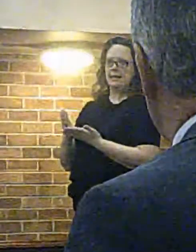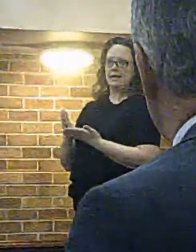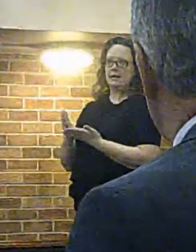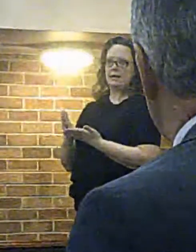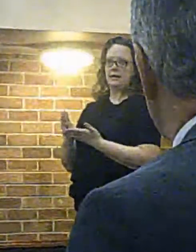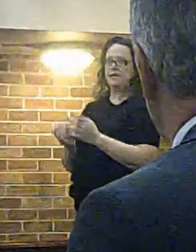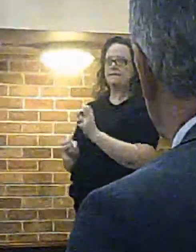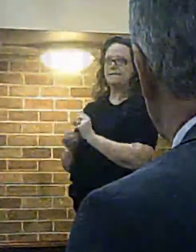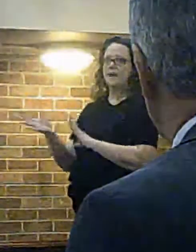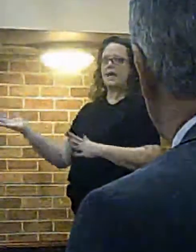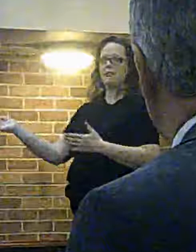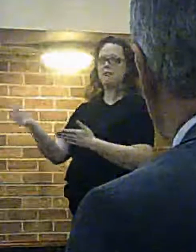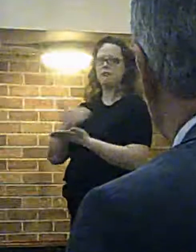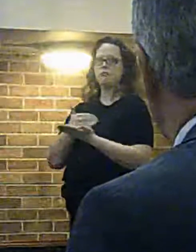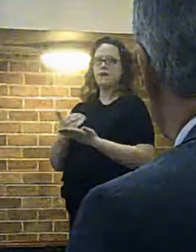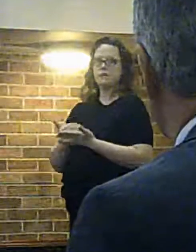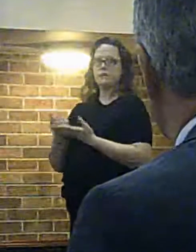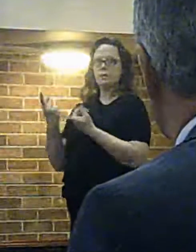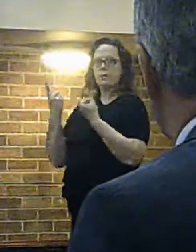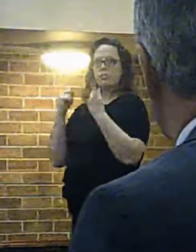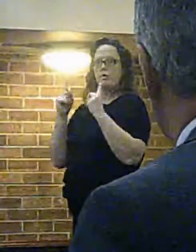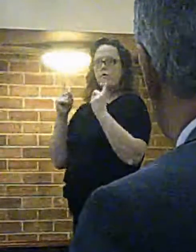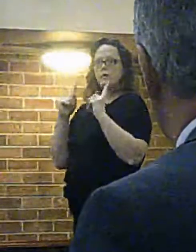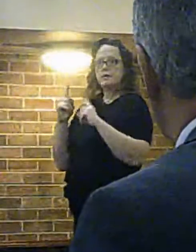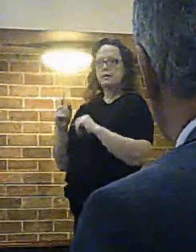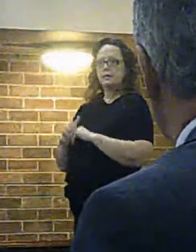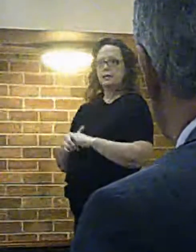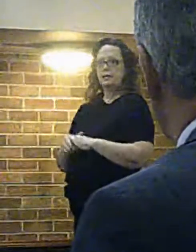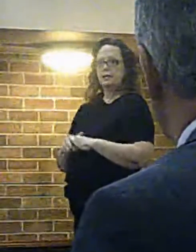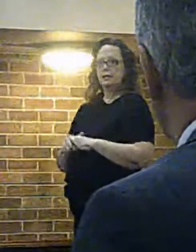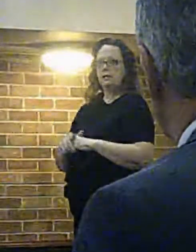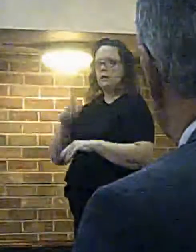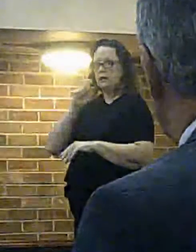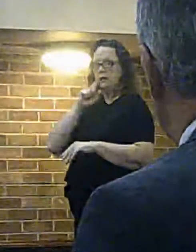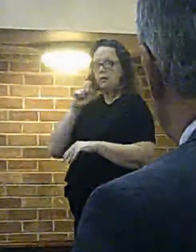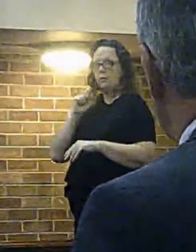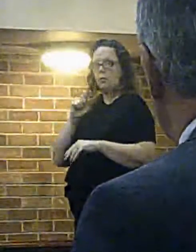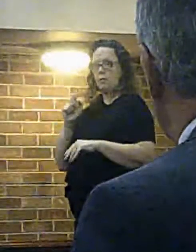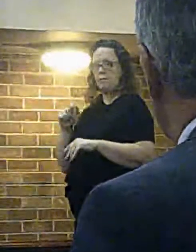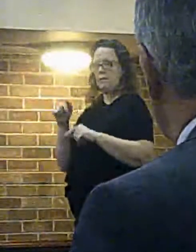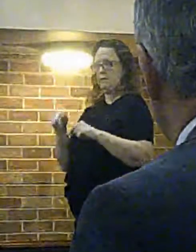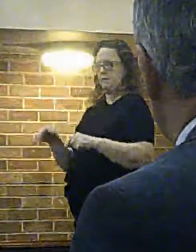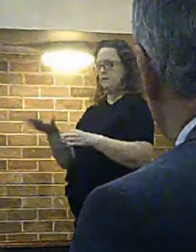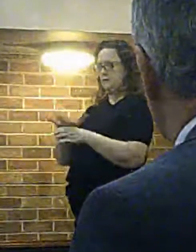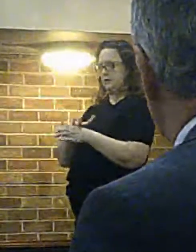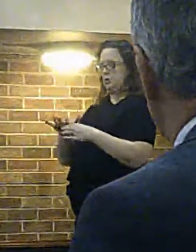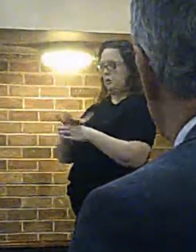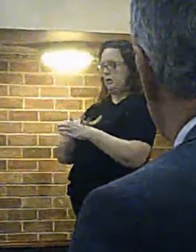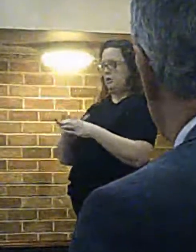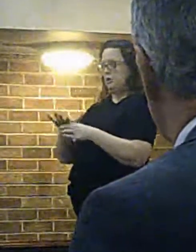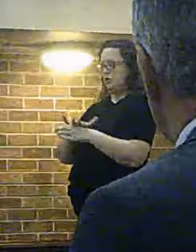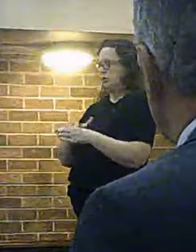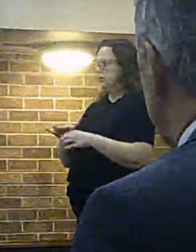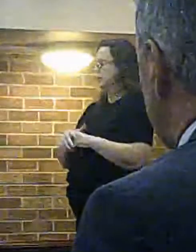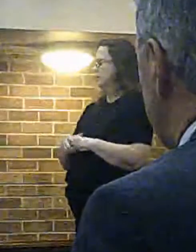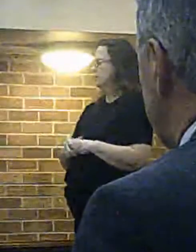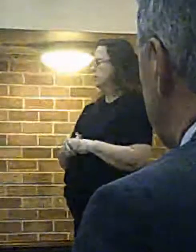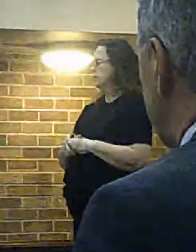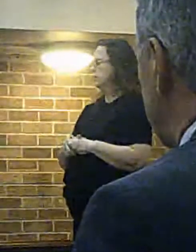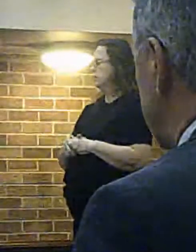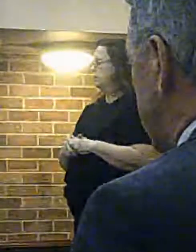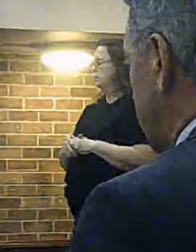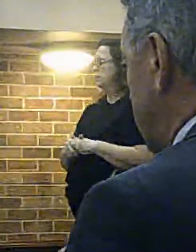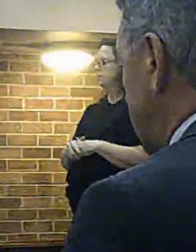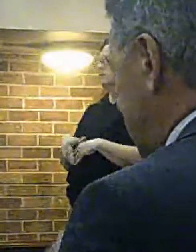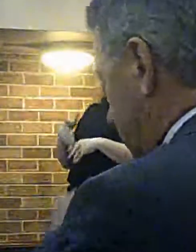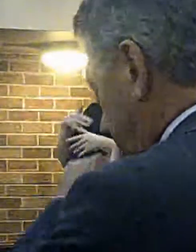Fire and Rescue Authority is beholden to Wirral in these circumstances. Wirral own the land. Now, what